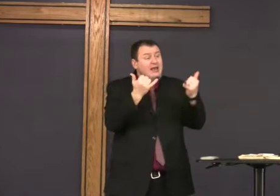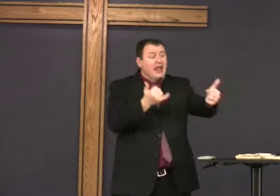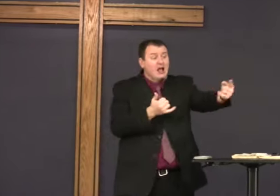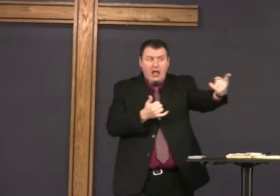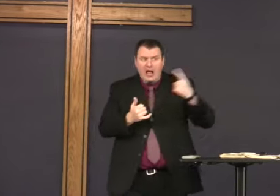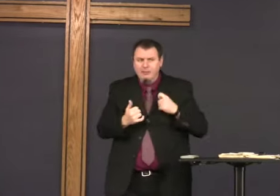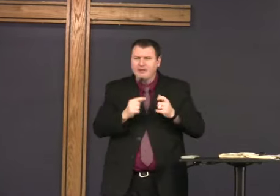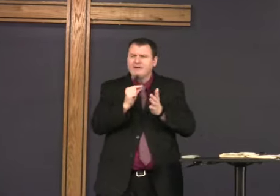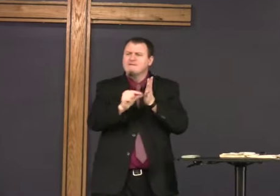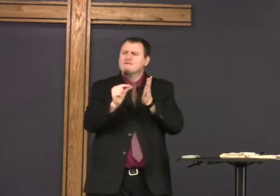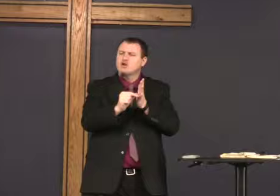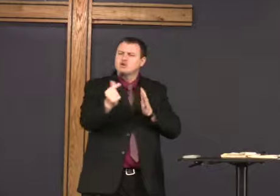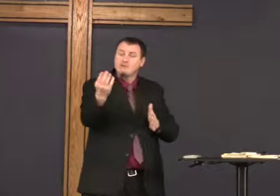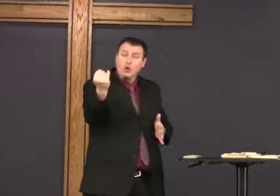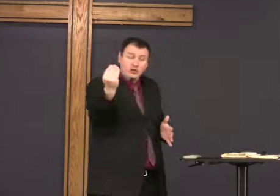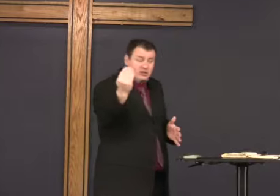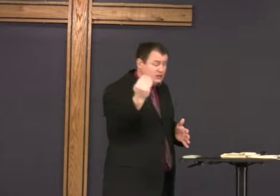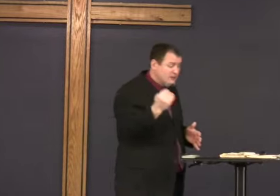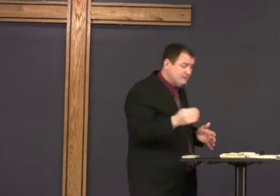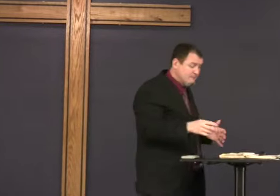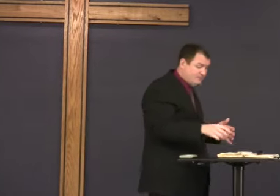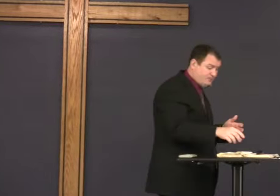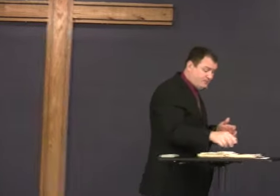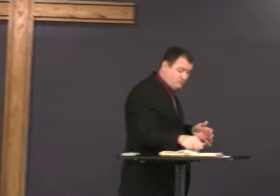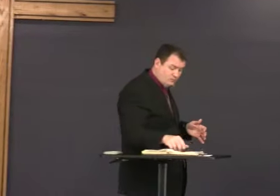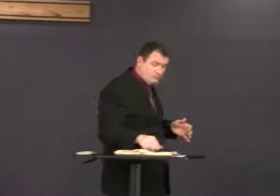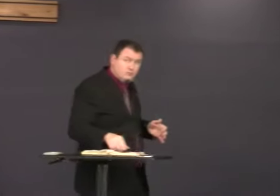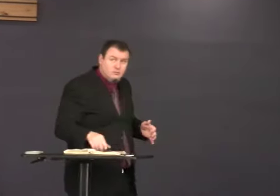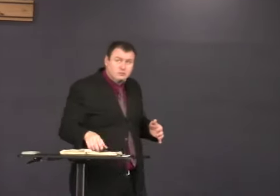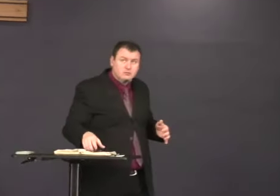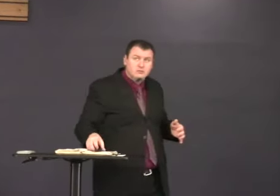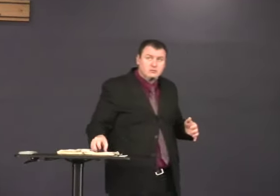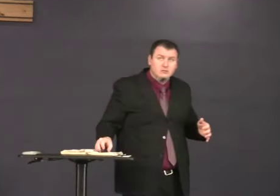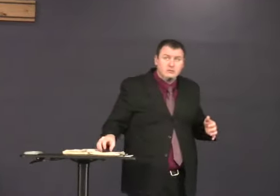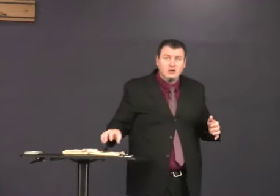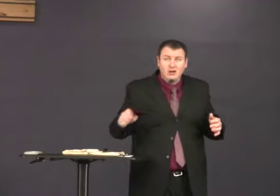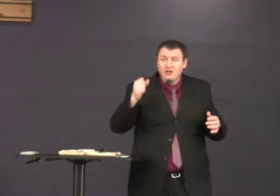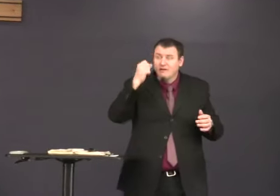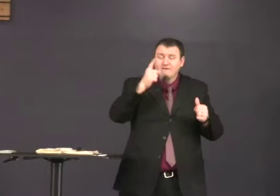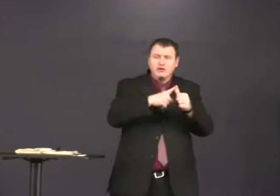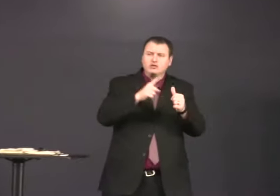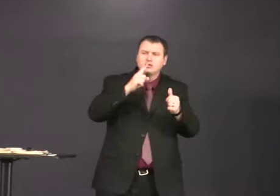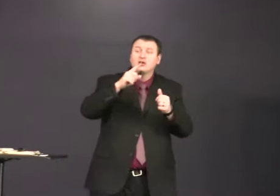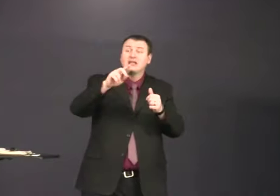instead. And so Nehemiah is saying this. And so that's what we saw last week.